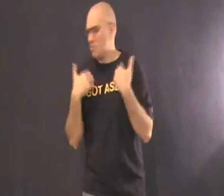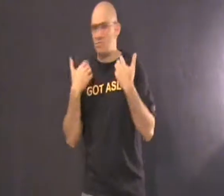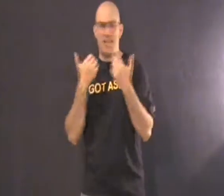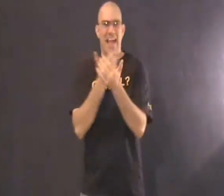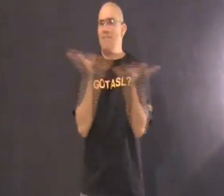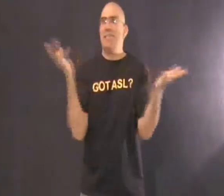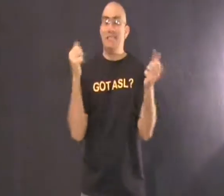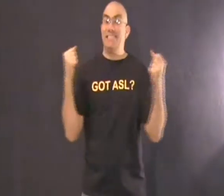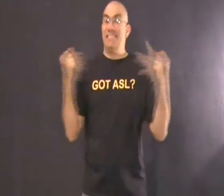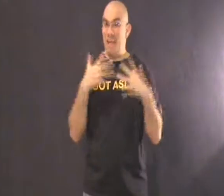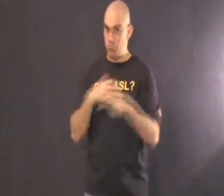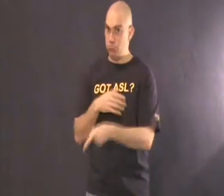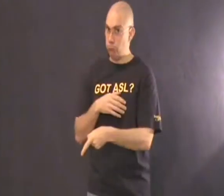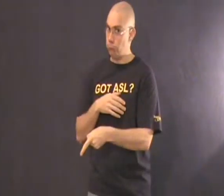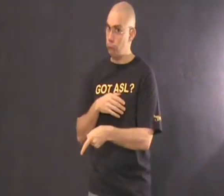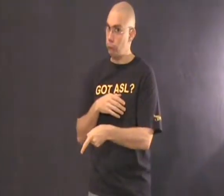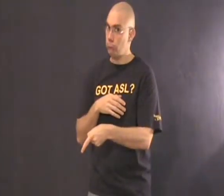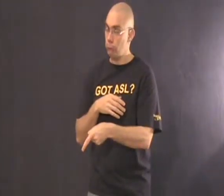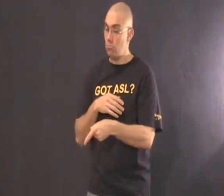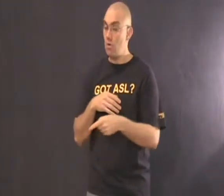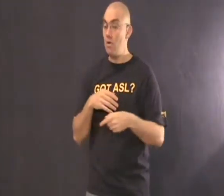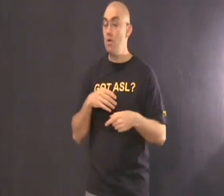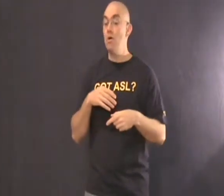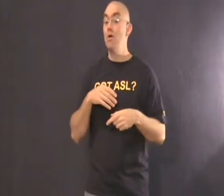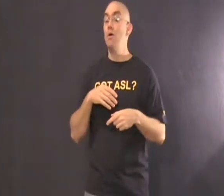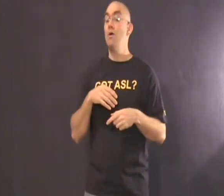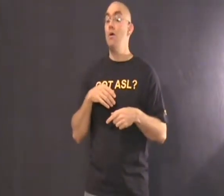everyone, including animals and people, were terrified of him.